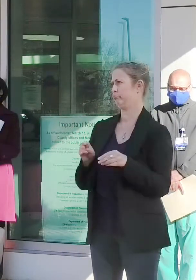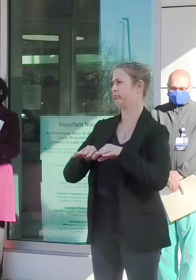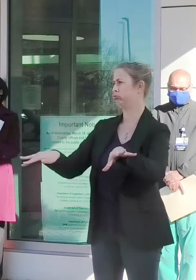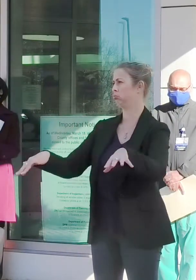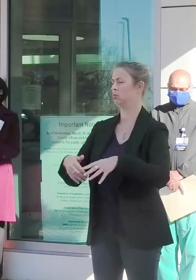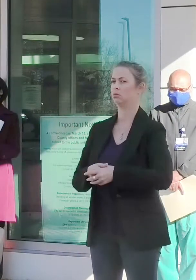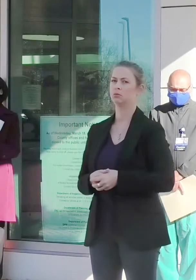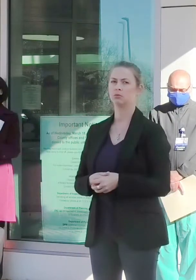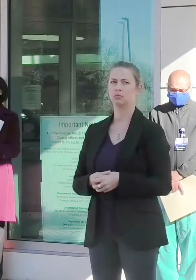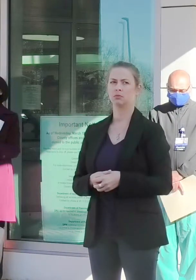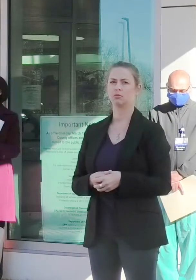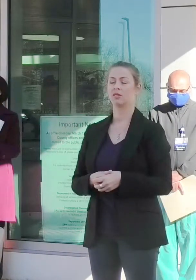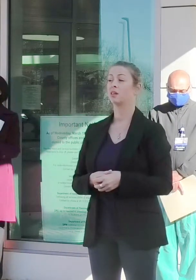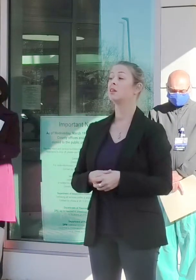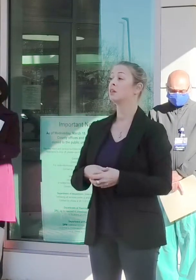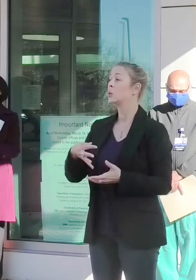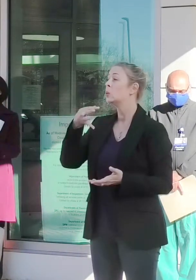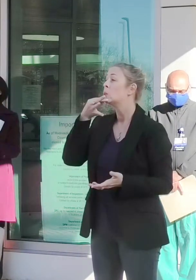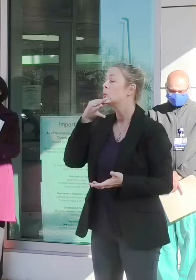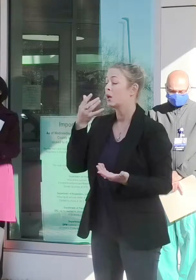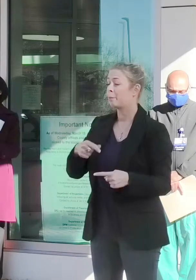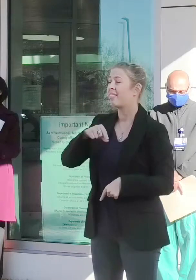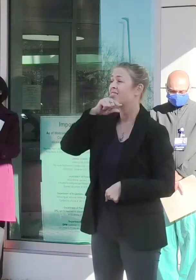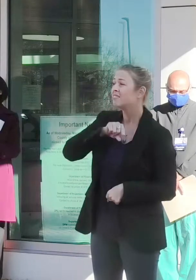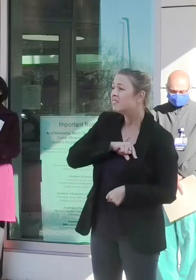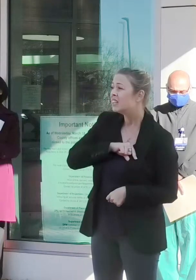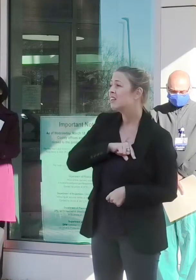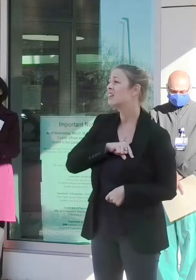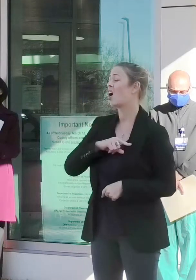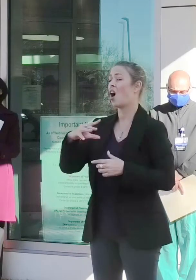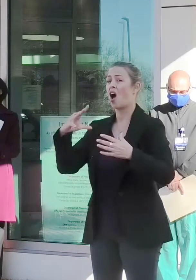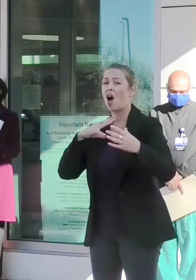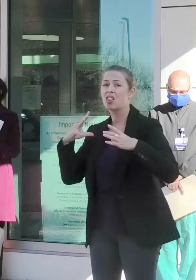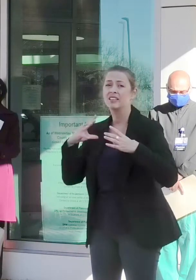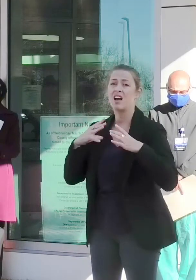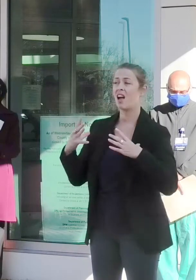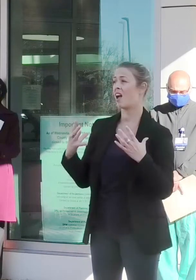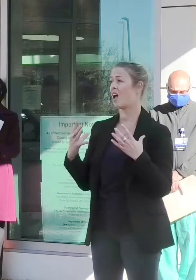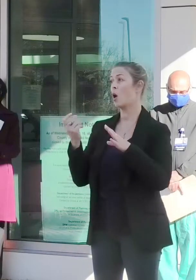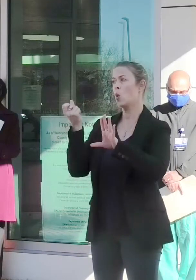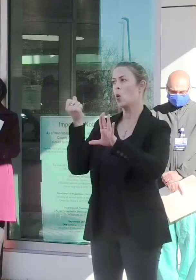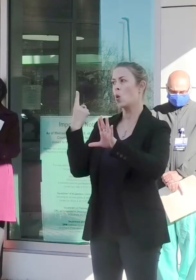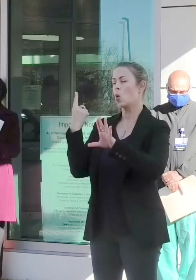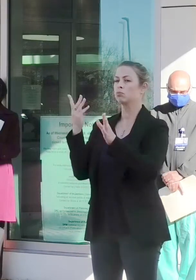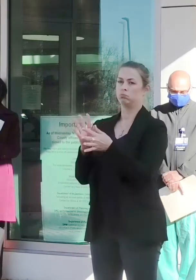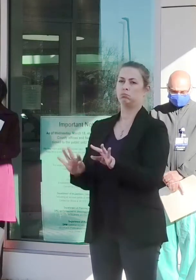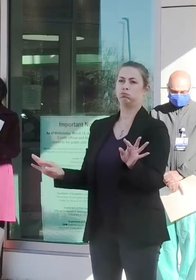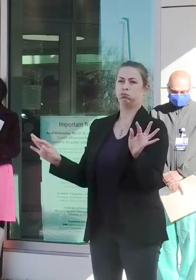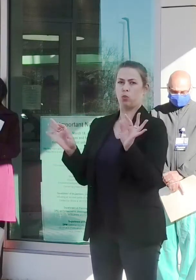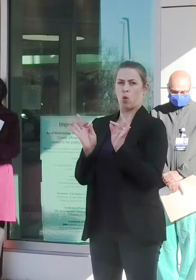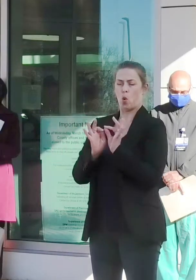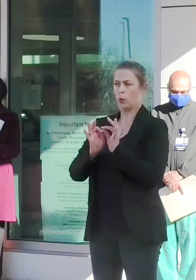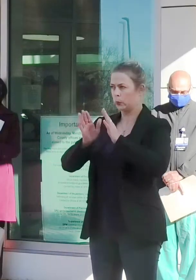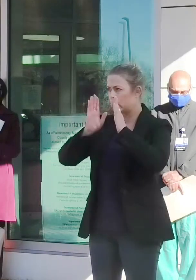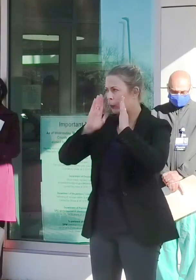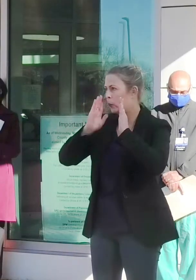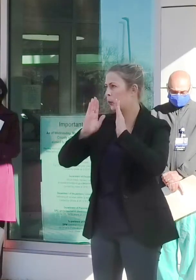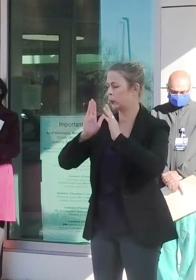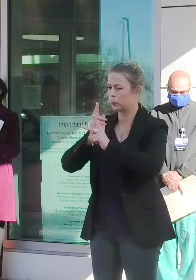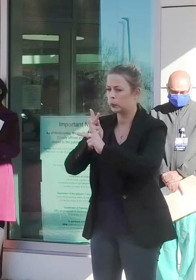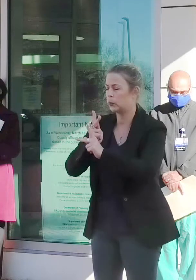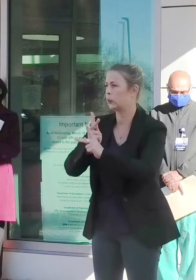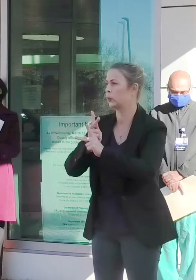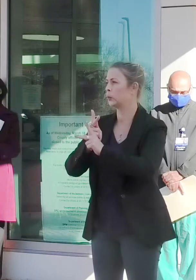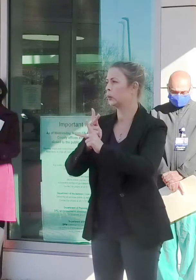approach Thanksgiving and our winter holidays, it is vital that we act swiftly and thoughtfully